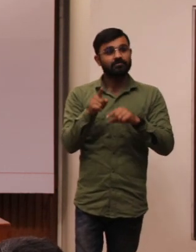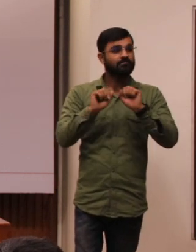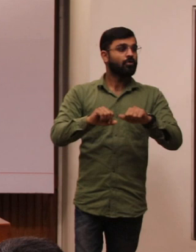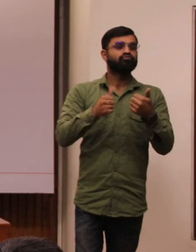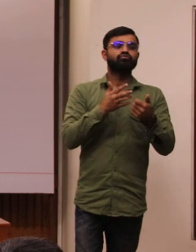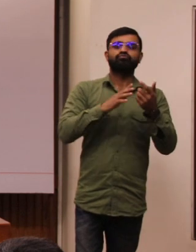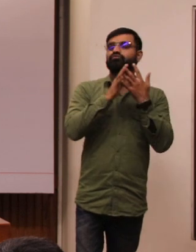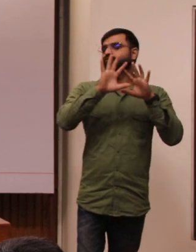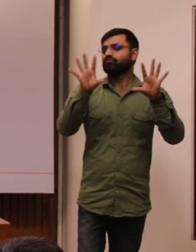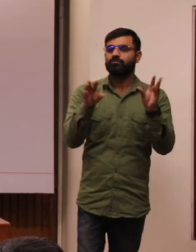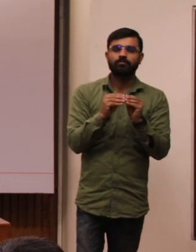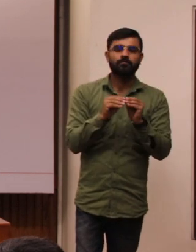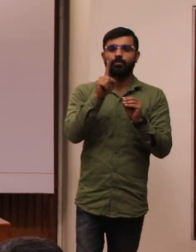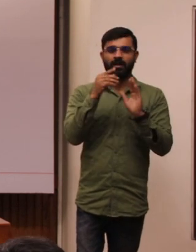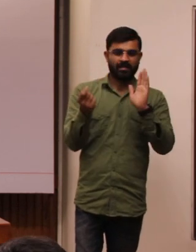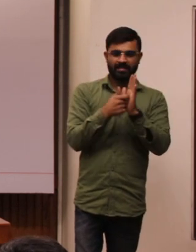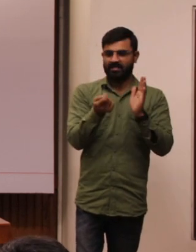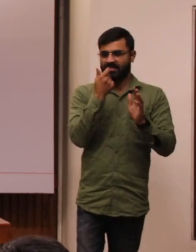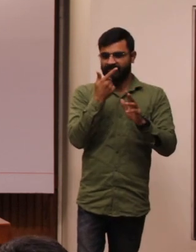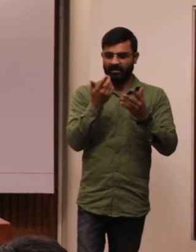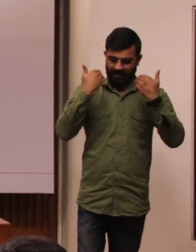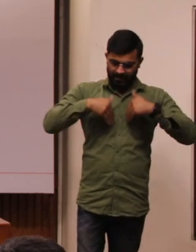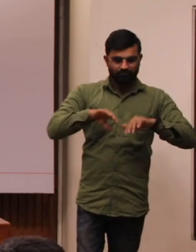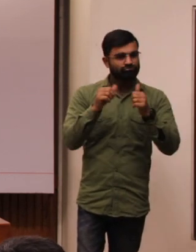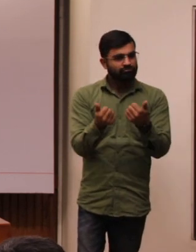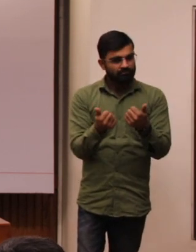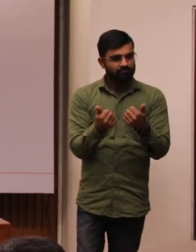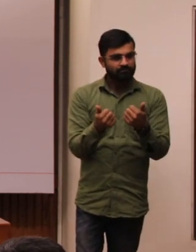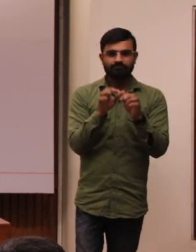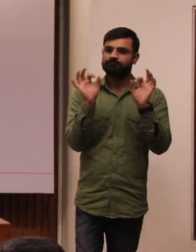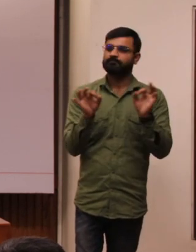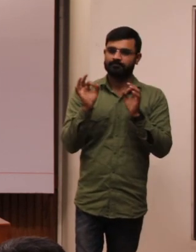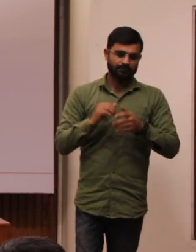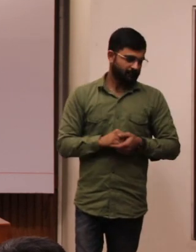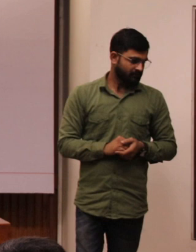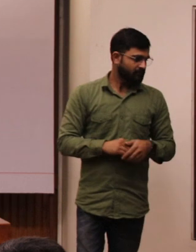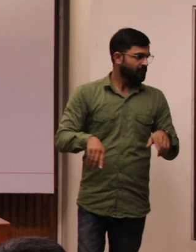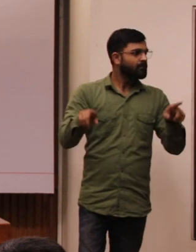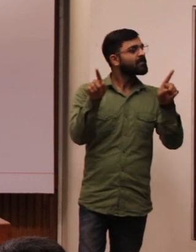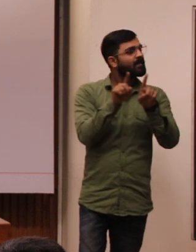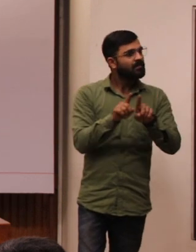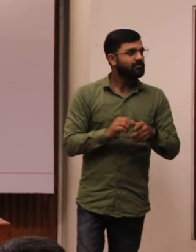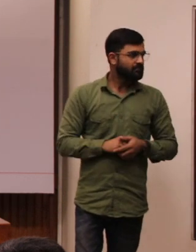good for everything. Like one medicine cannot treat you for every thing. So similarly,